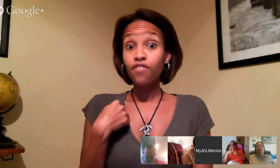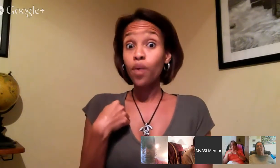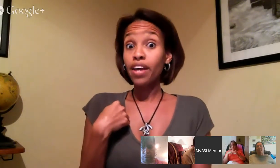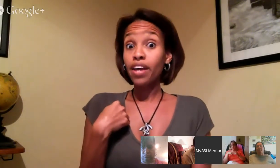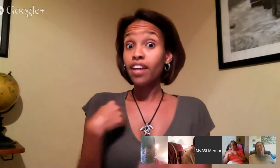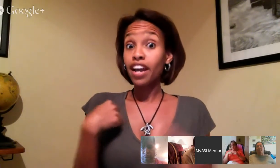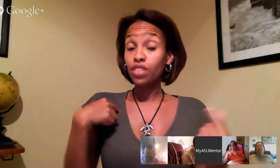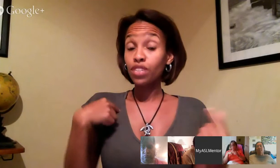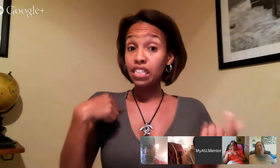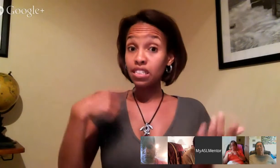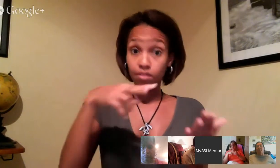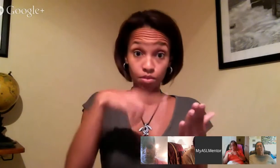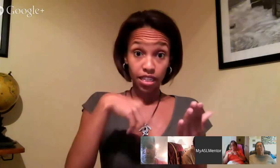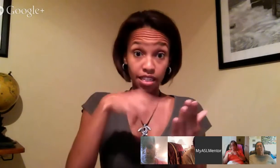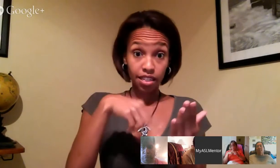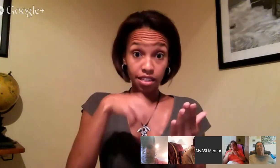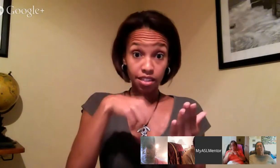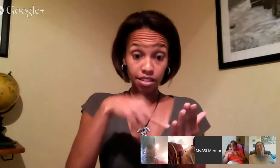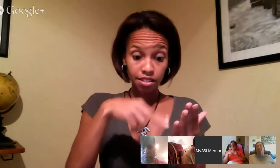if when I read,